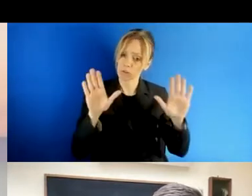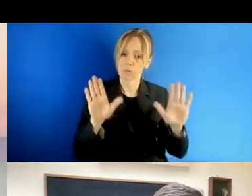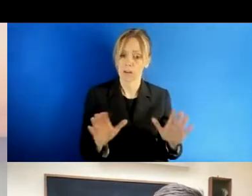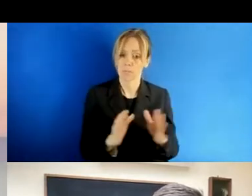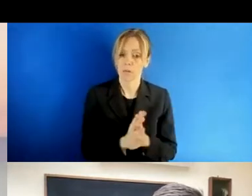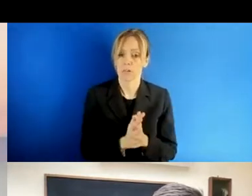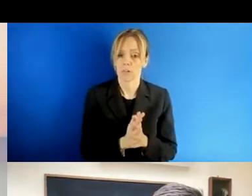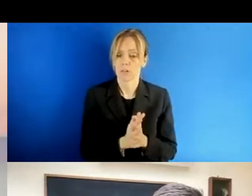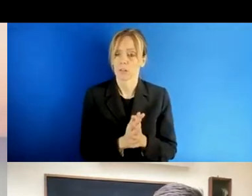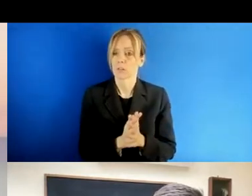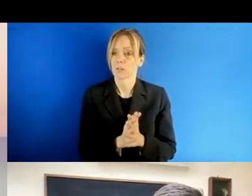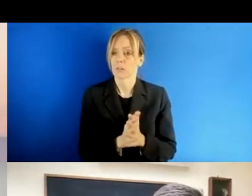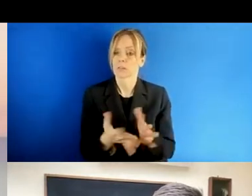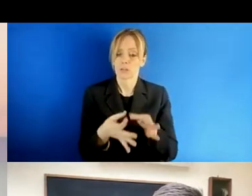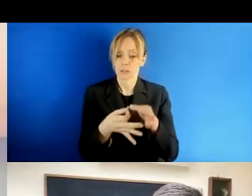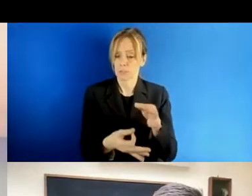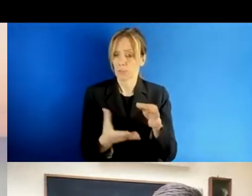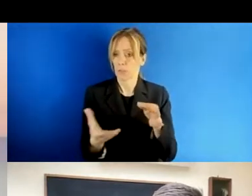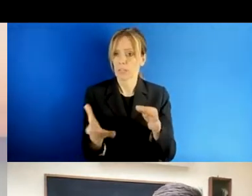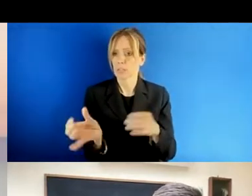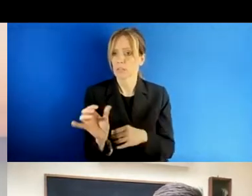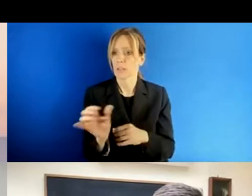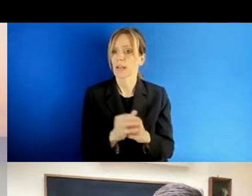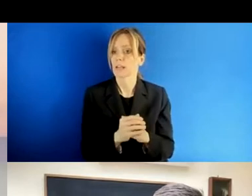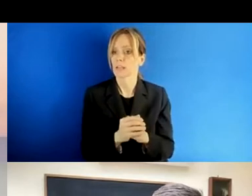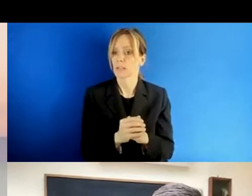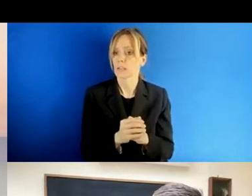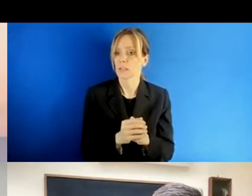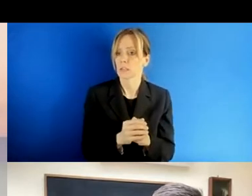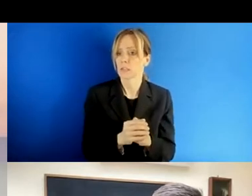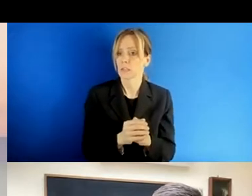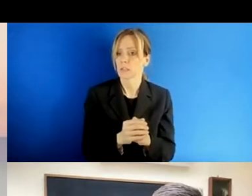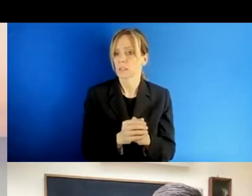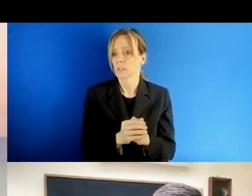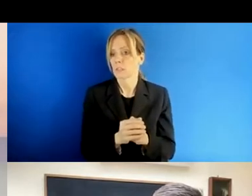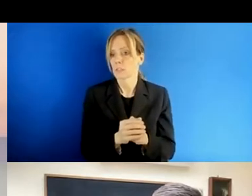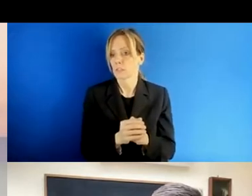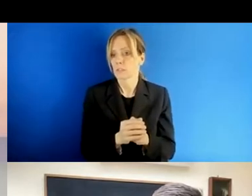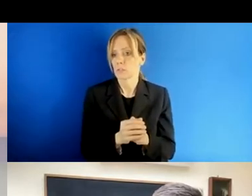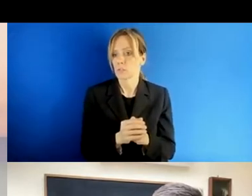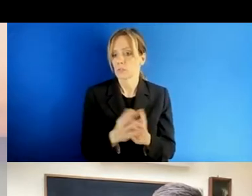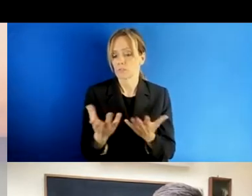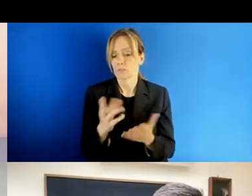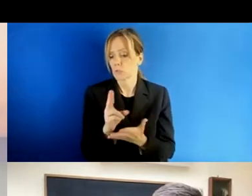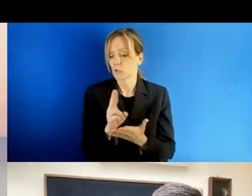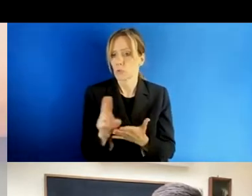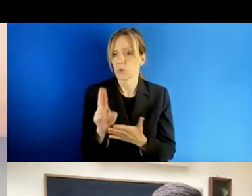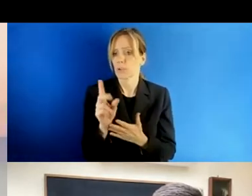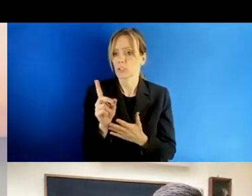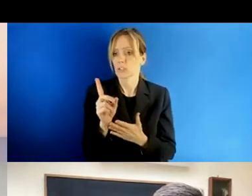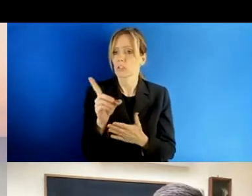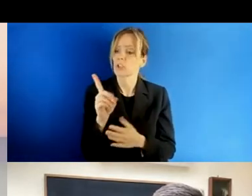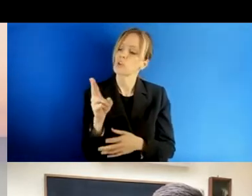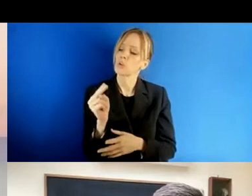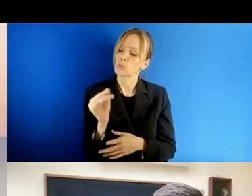know, simple things like one of the core sort of UD universal design sort of showcases is curb cuts. Curb cuts have